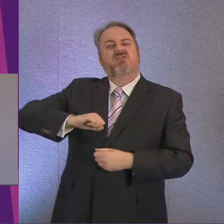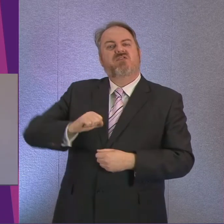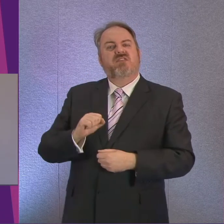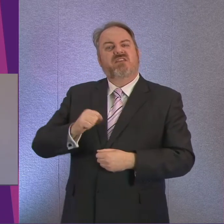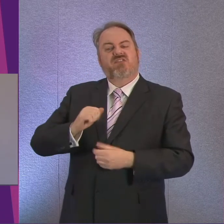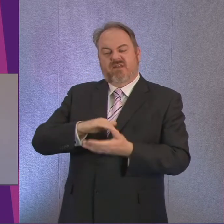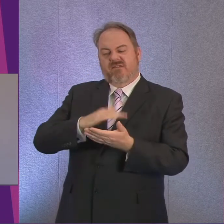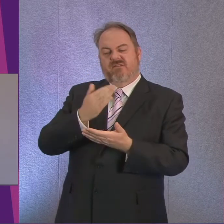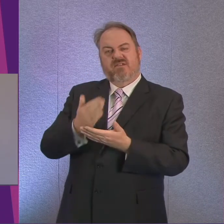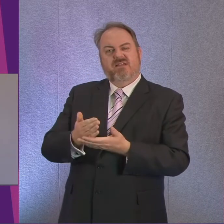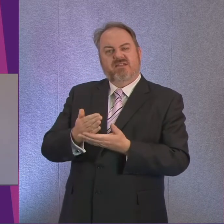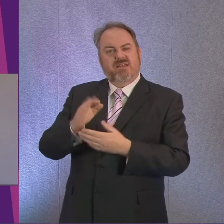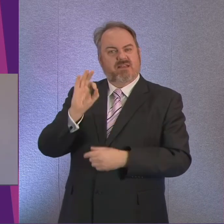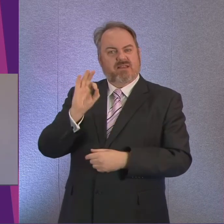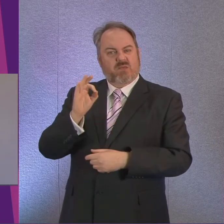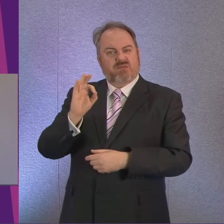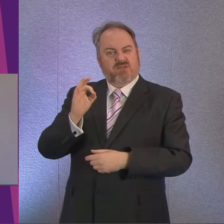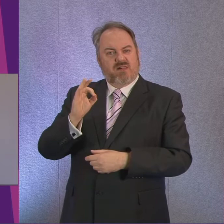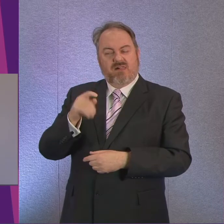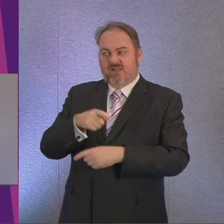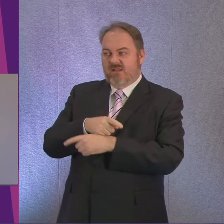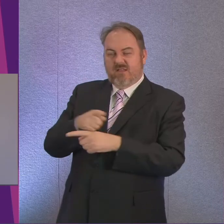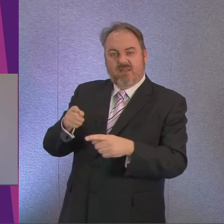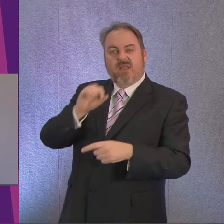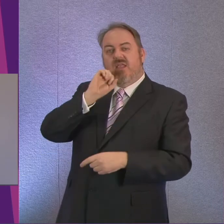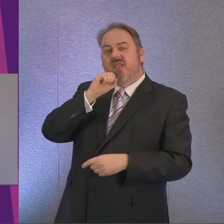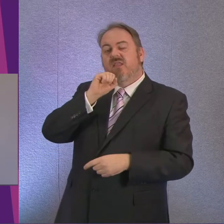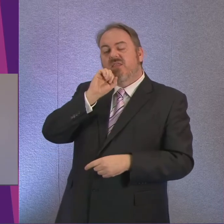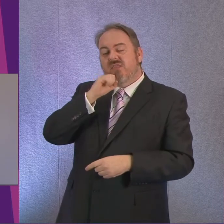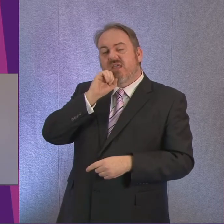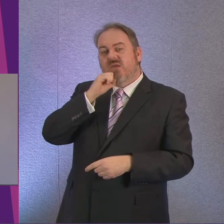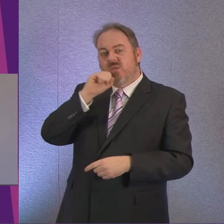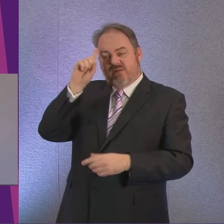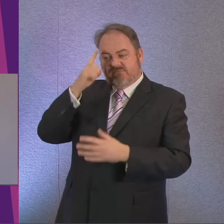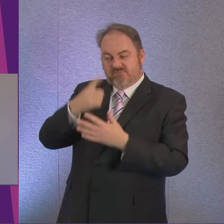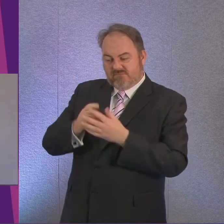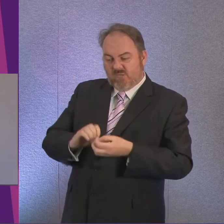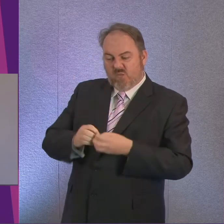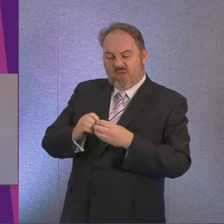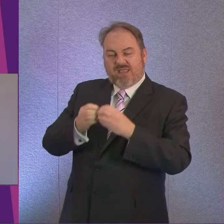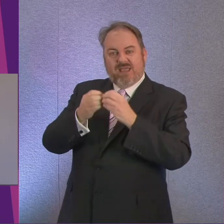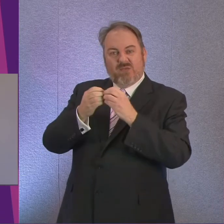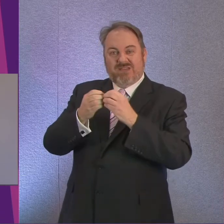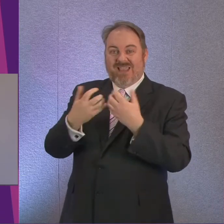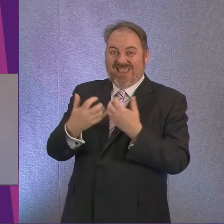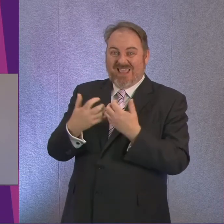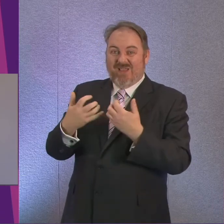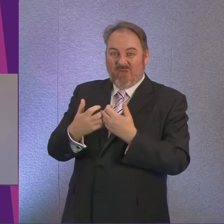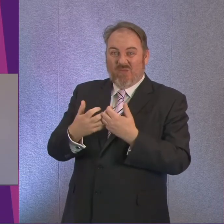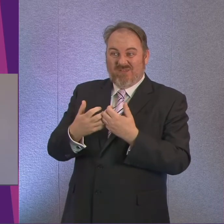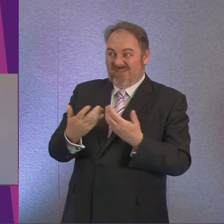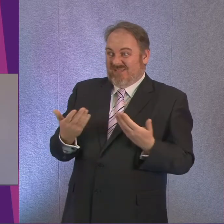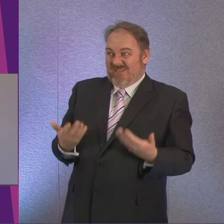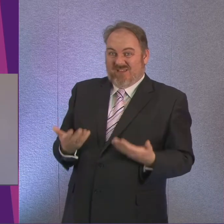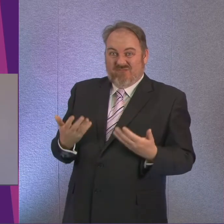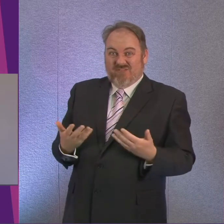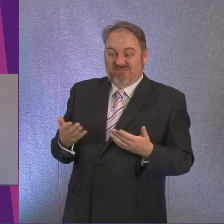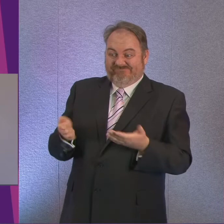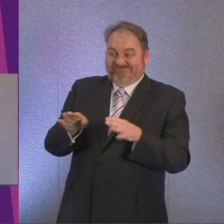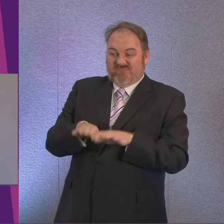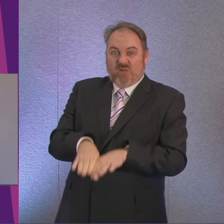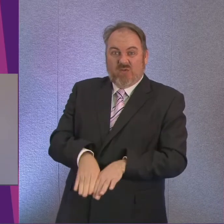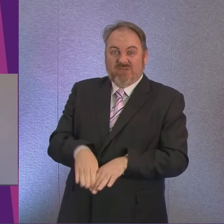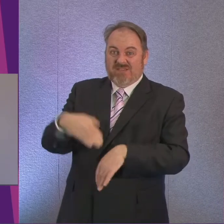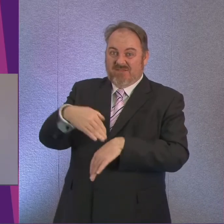next week will be providing updated figures on the financial impact of the current situation on further higher